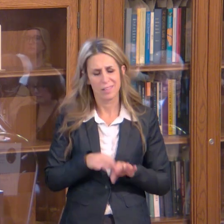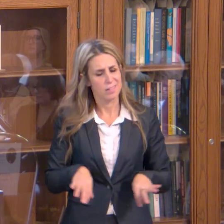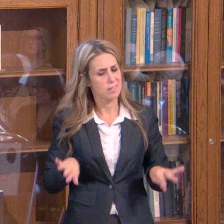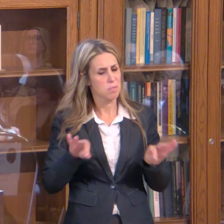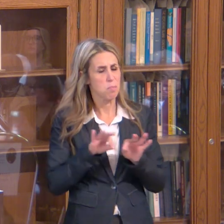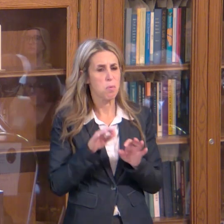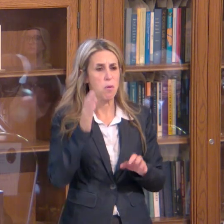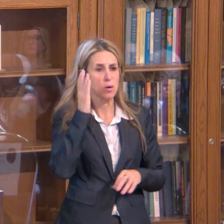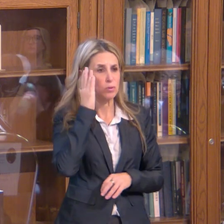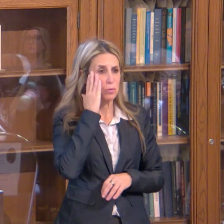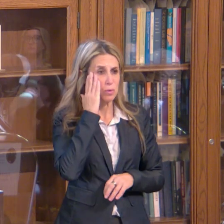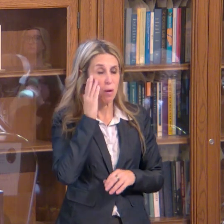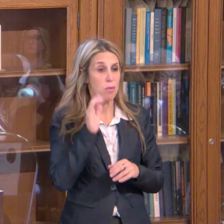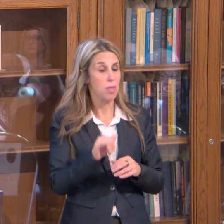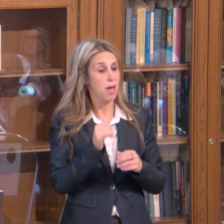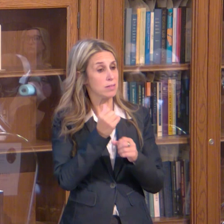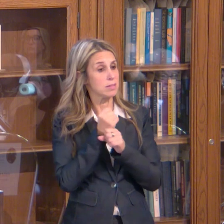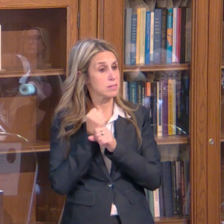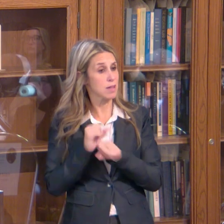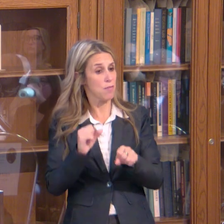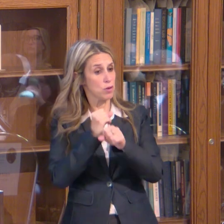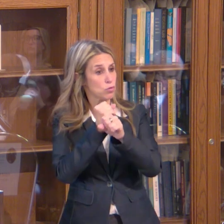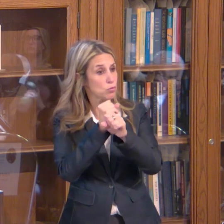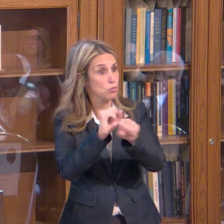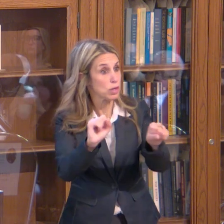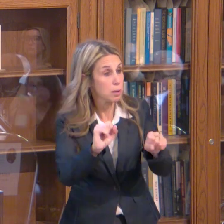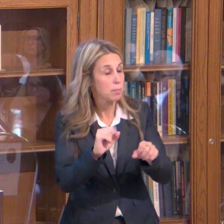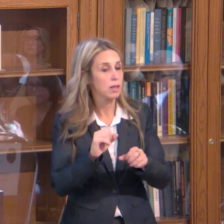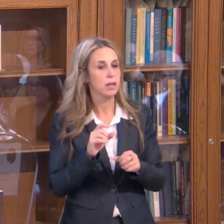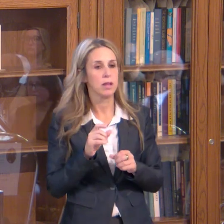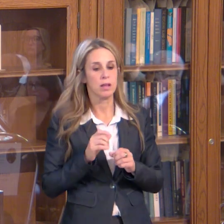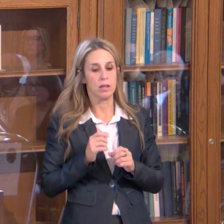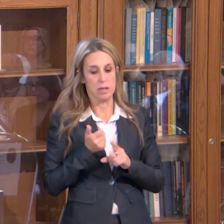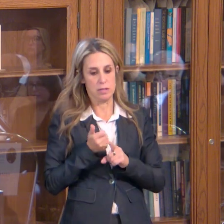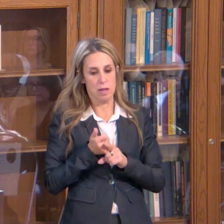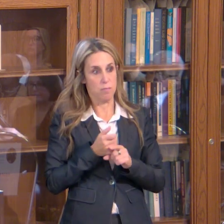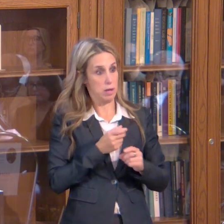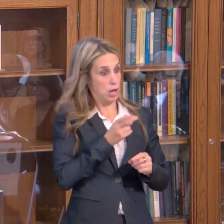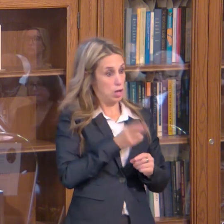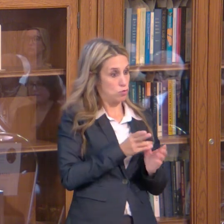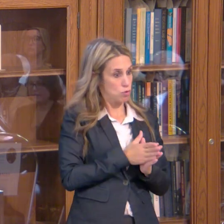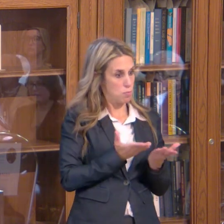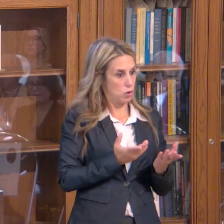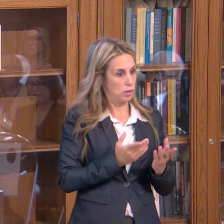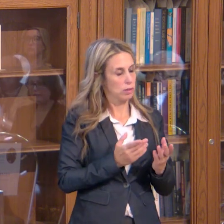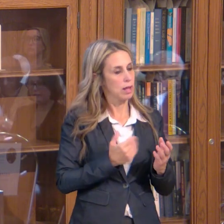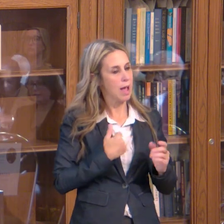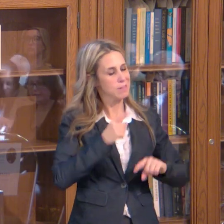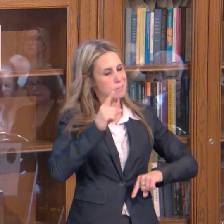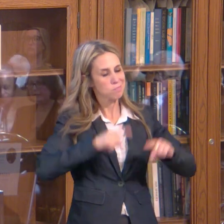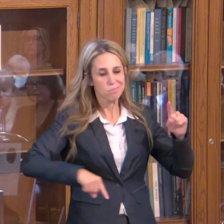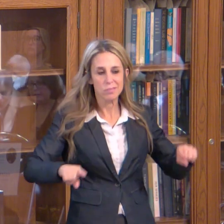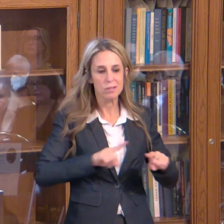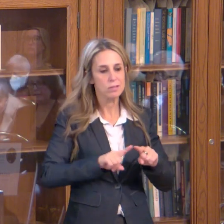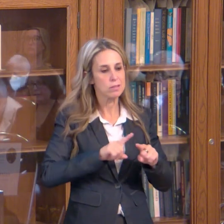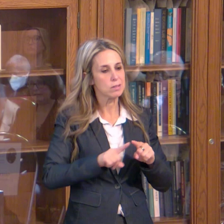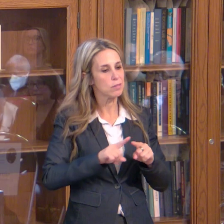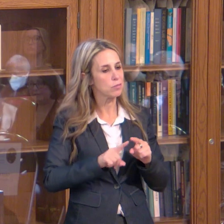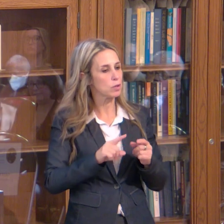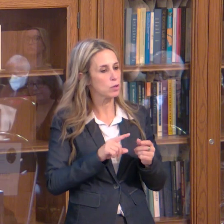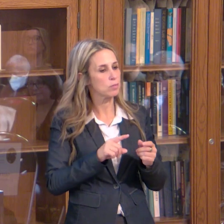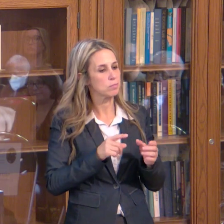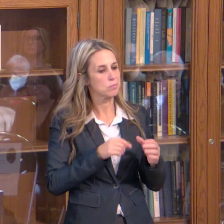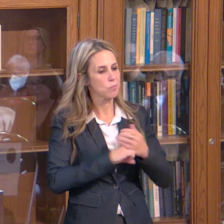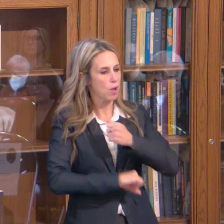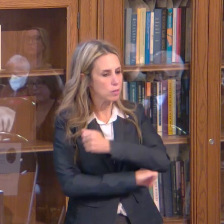note that Slavery to Freedom being a history book differs in fundamental ways from what